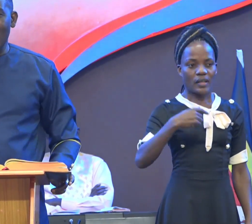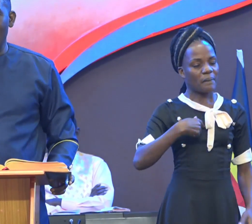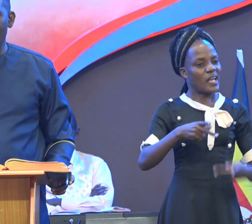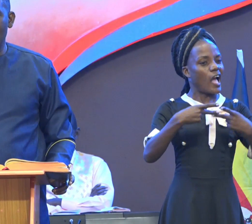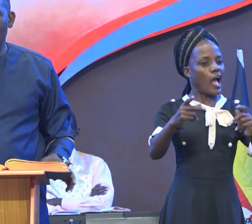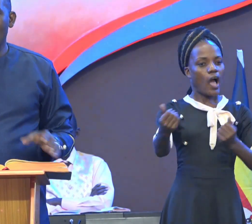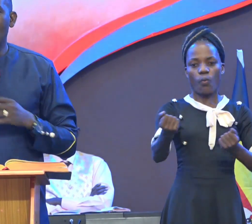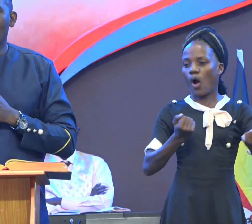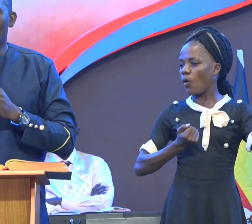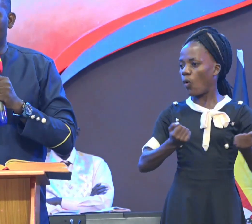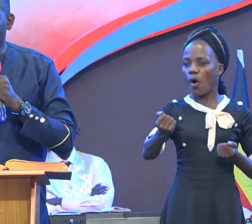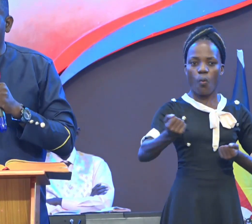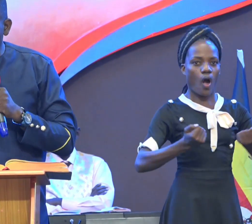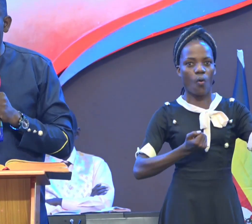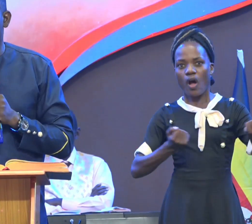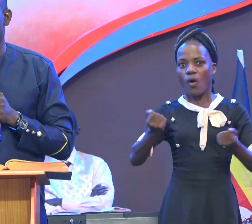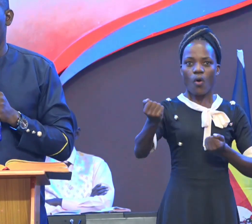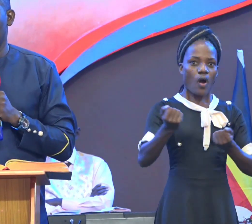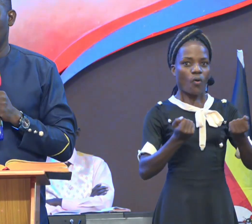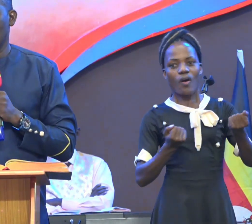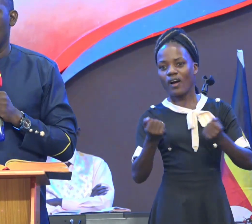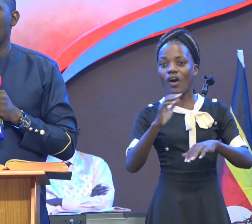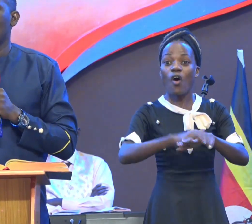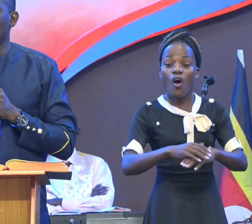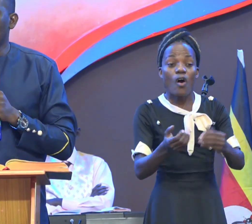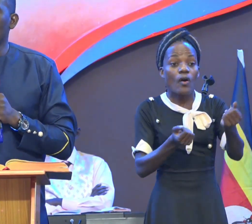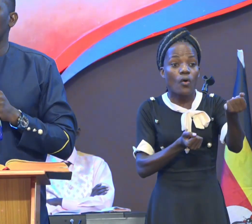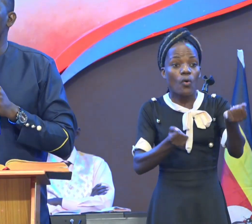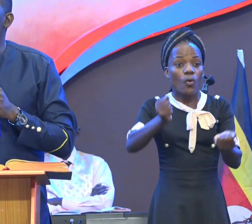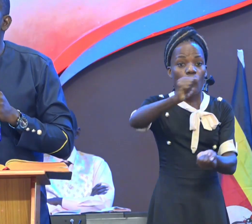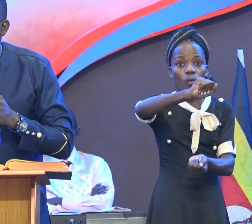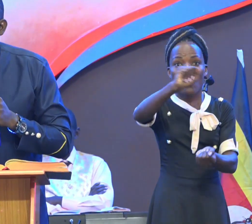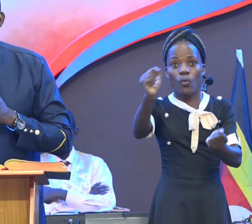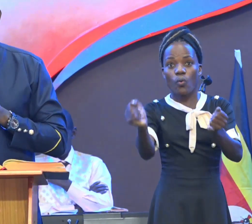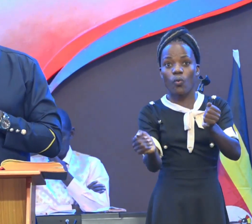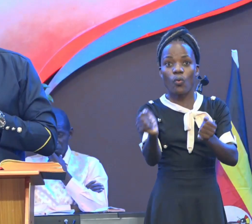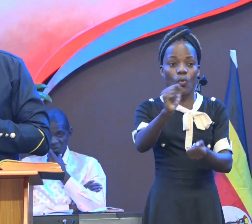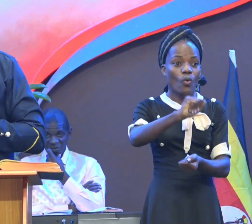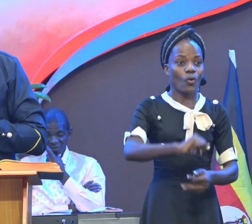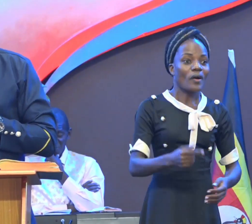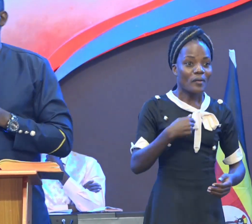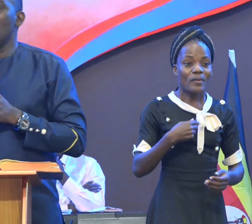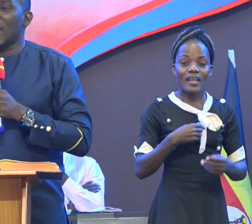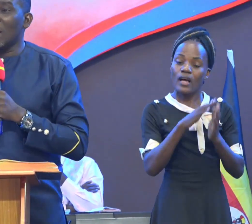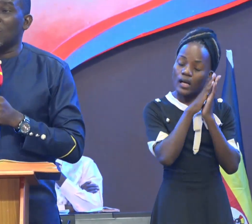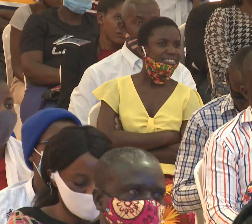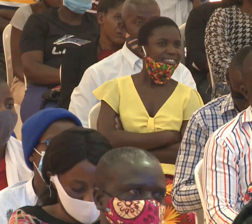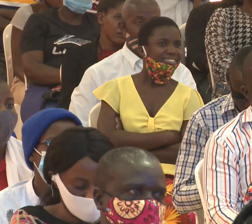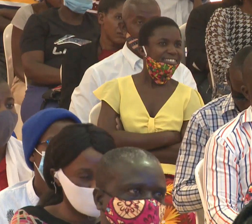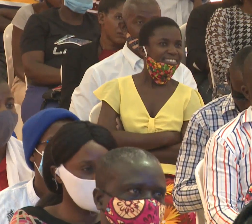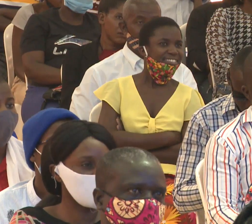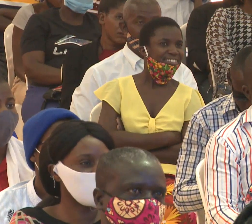5:30 a.m. I drove off. On the steering wheel. Me who slept